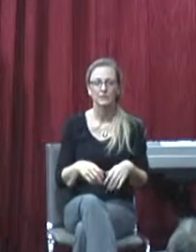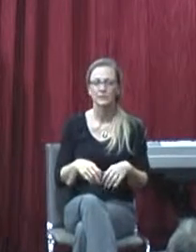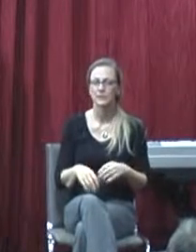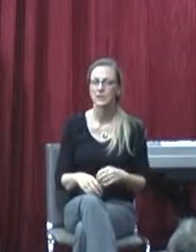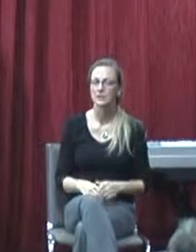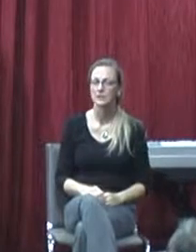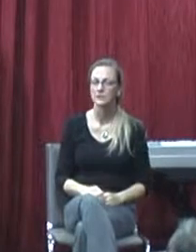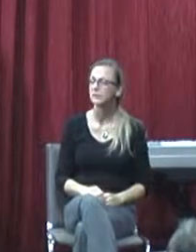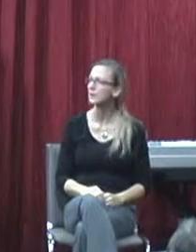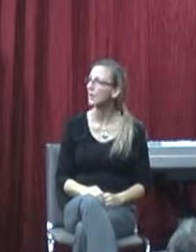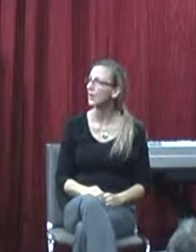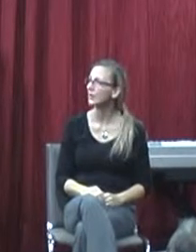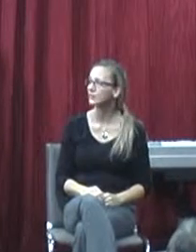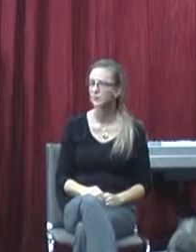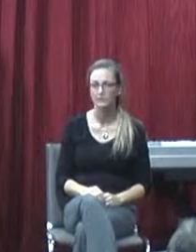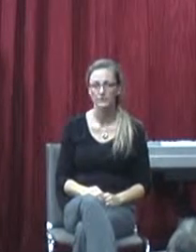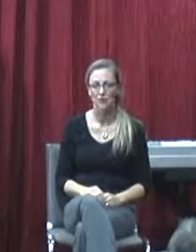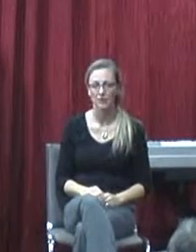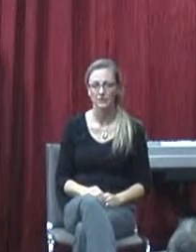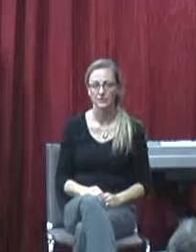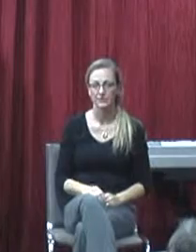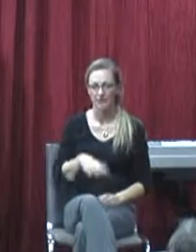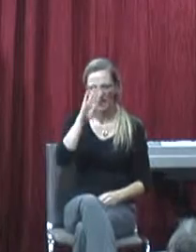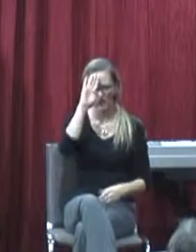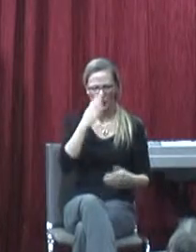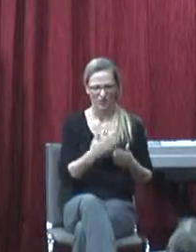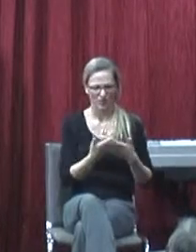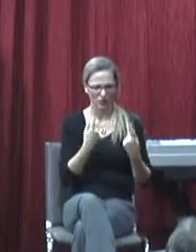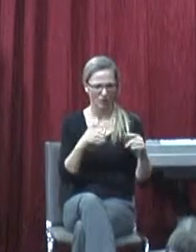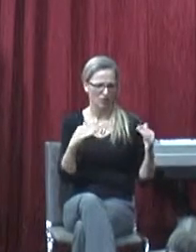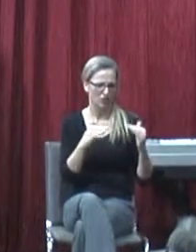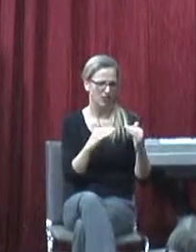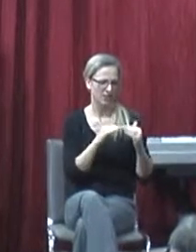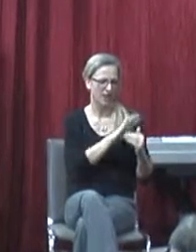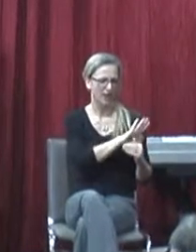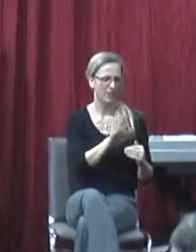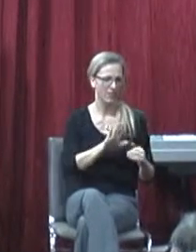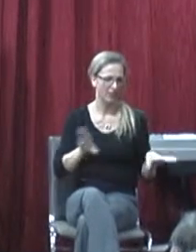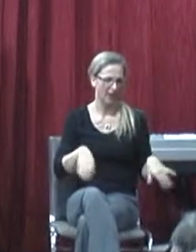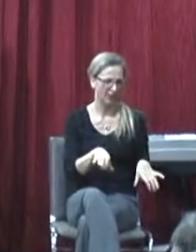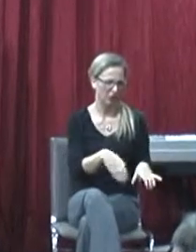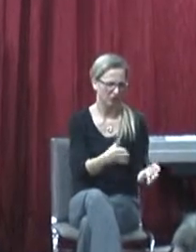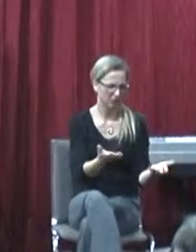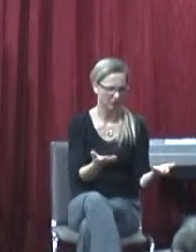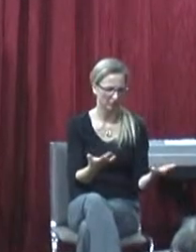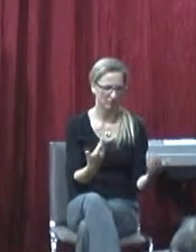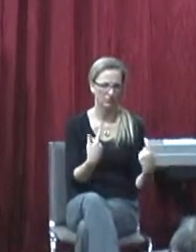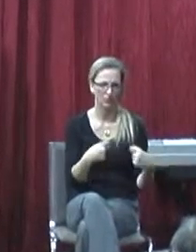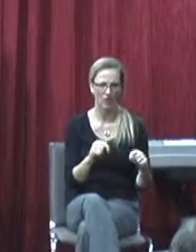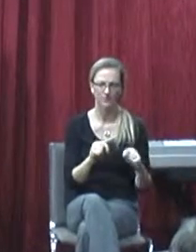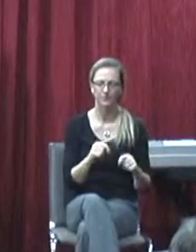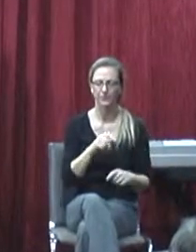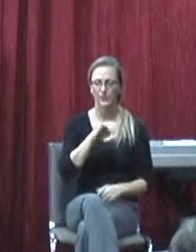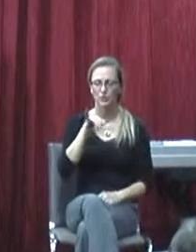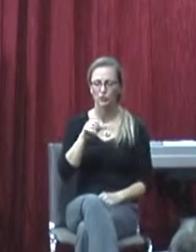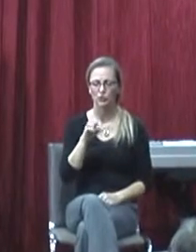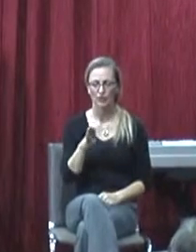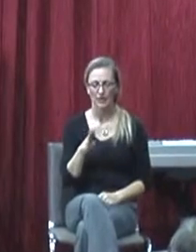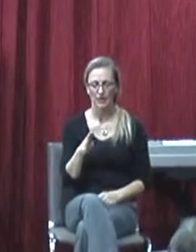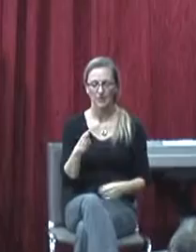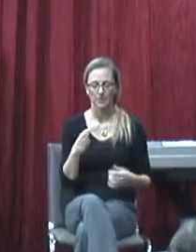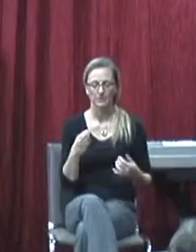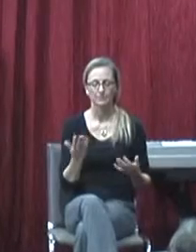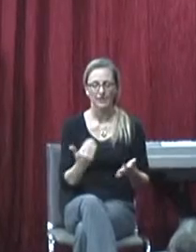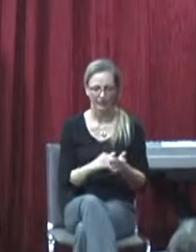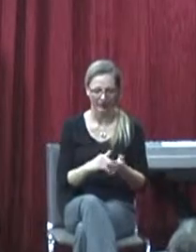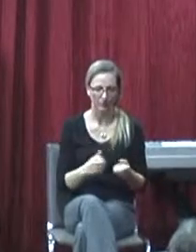So once again, as had happened really just a short time before where he was going to meet Esau, Jacob found himself in great